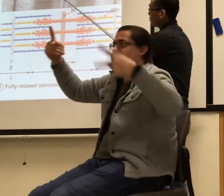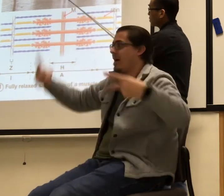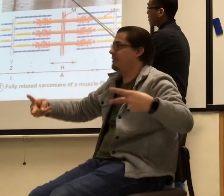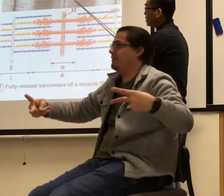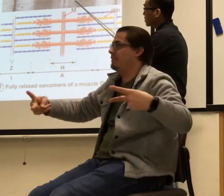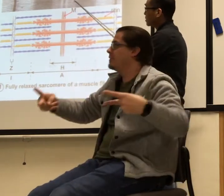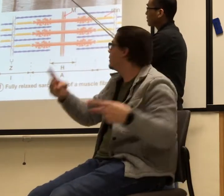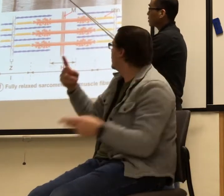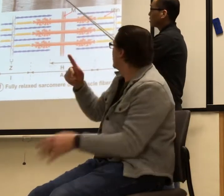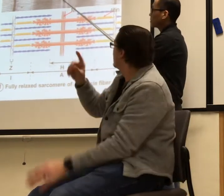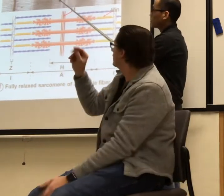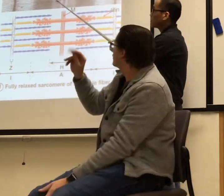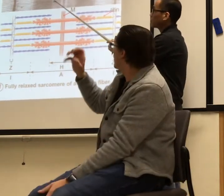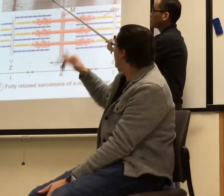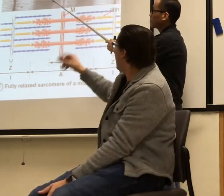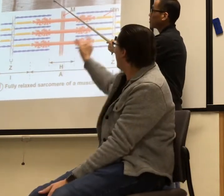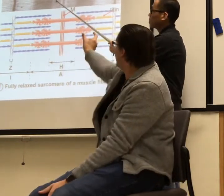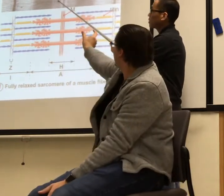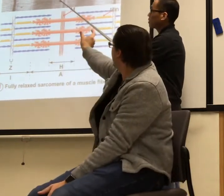So what zone is this?